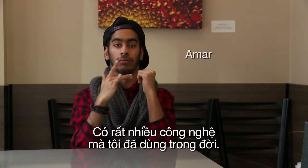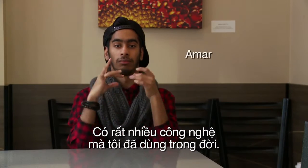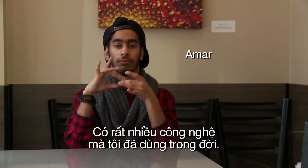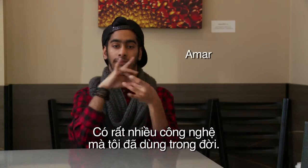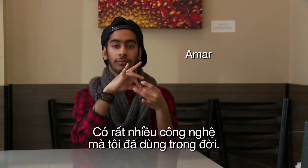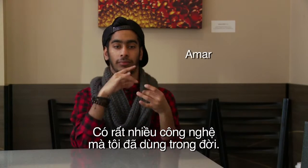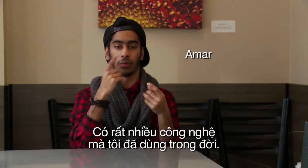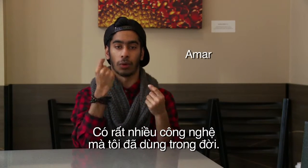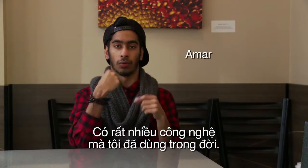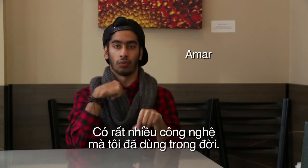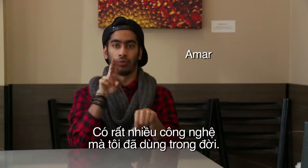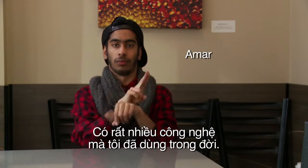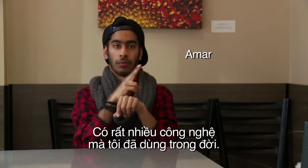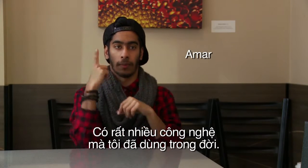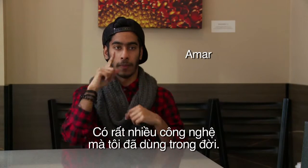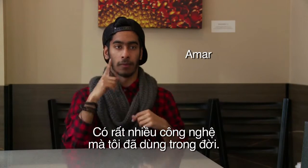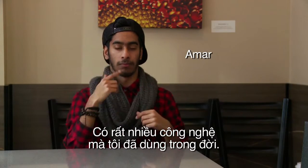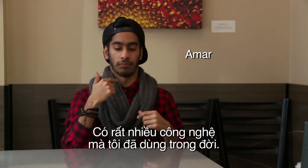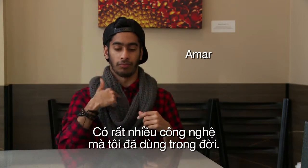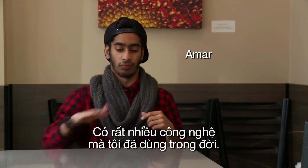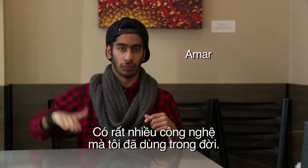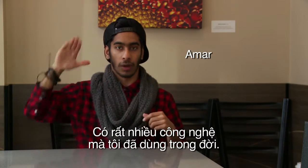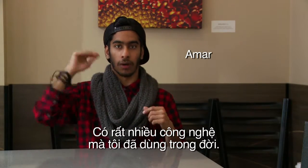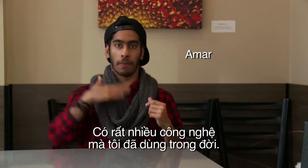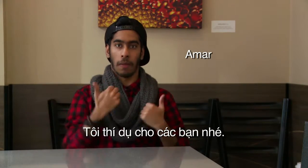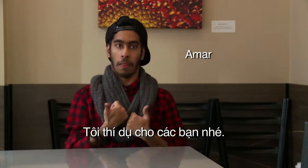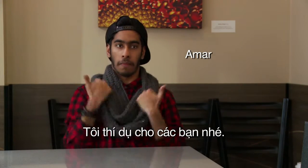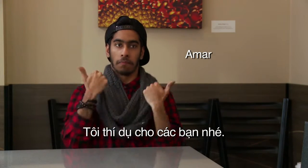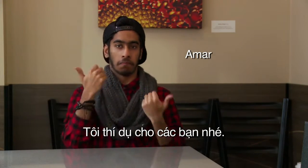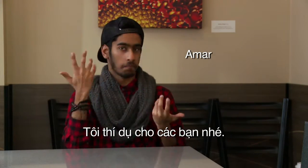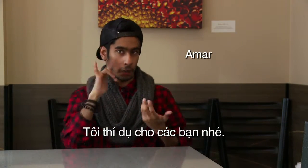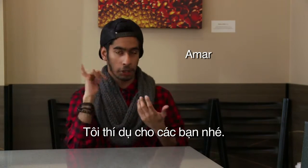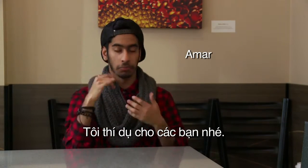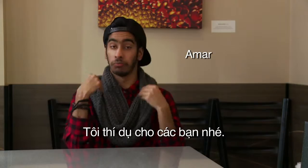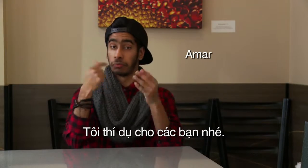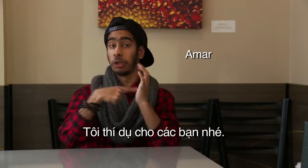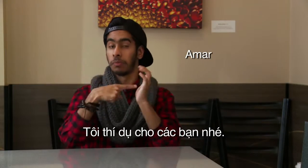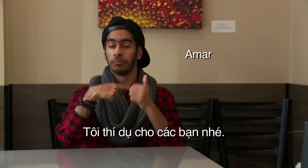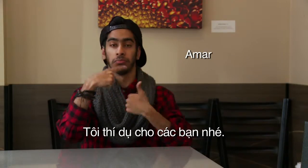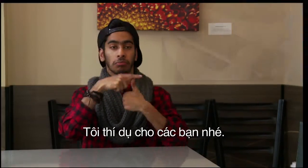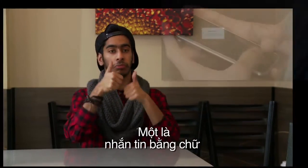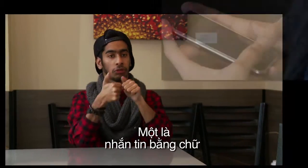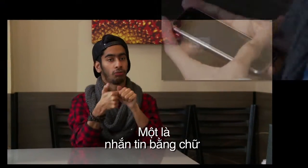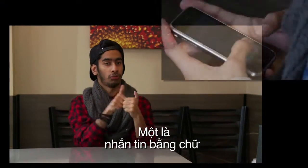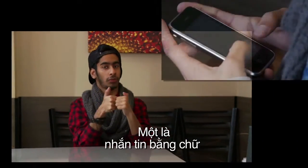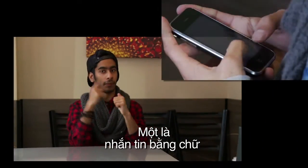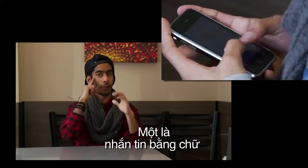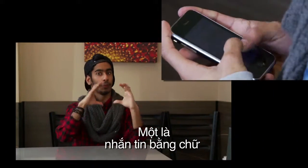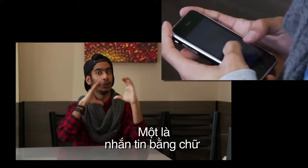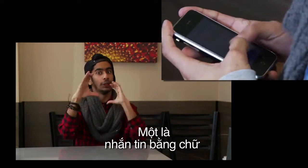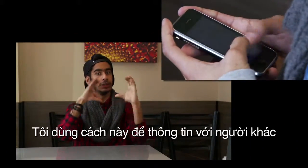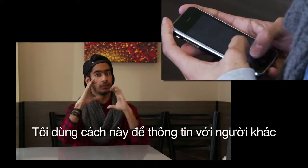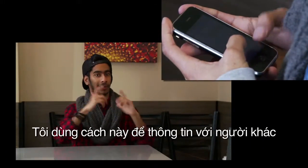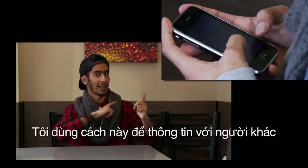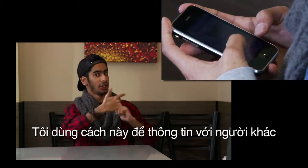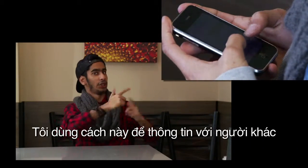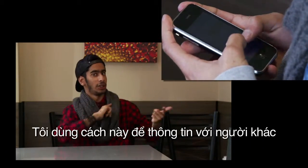There's a lot of technologies that I use throughout my life. I'll give you some examples. One is text messaging. I'll use that to